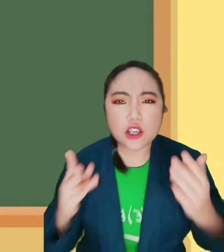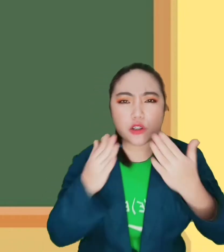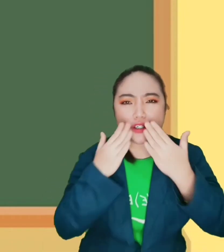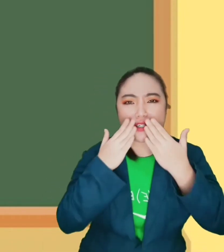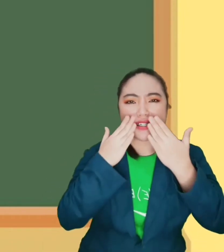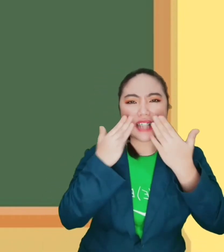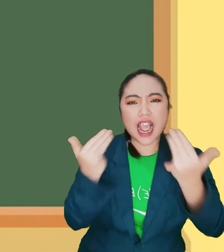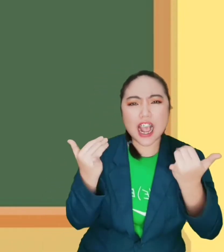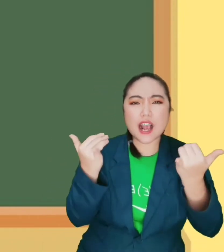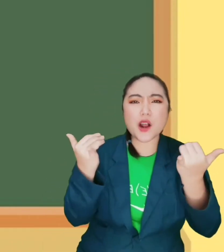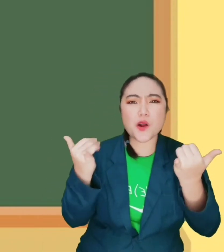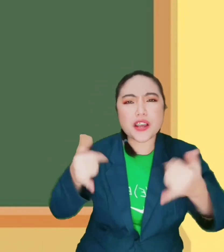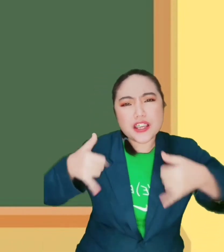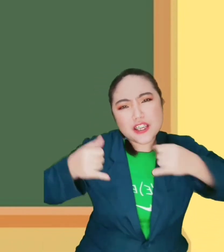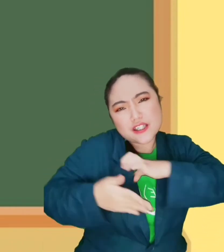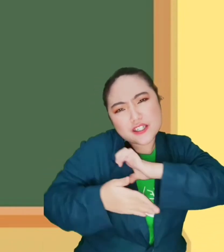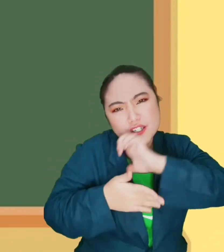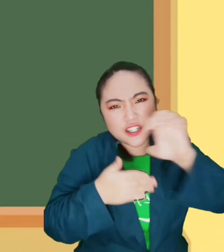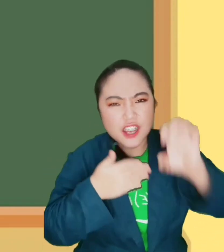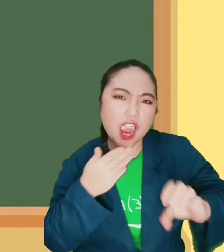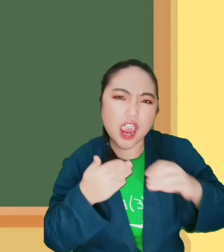Very good.